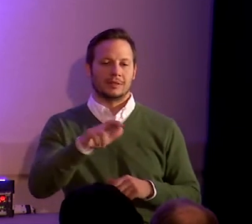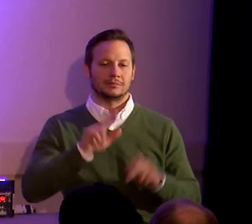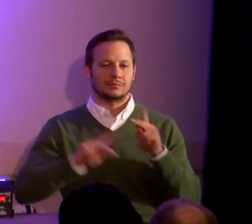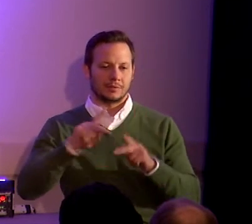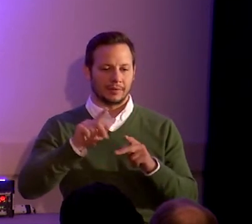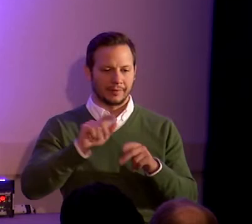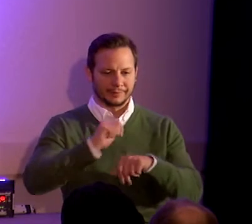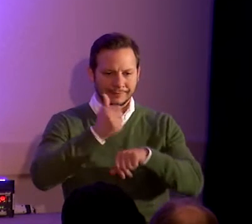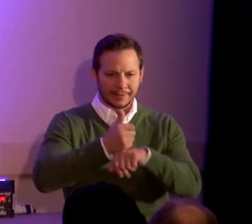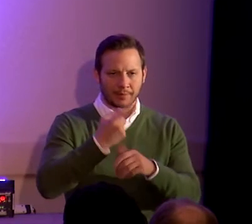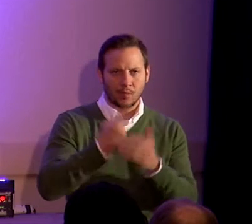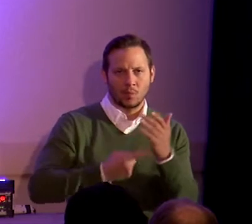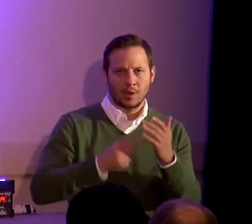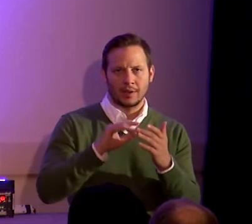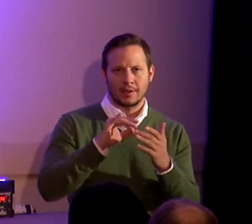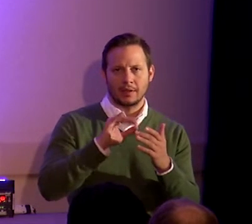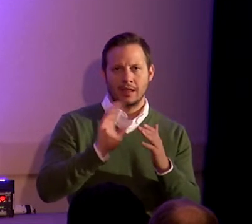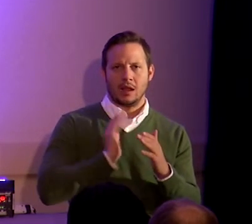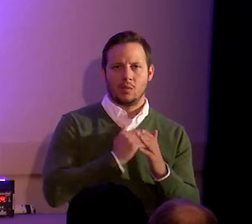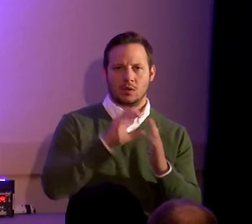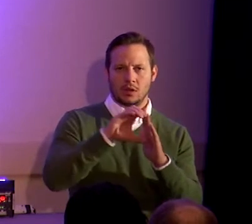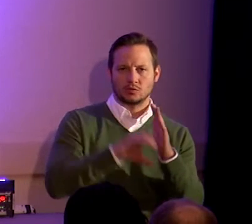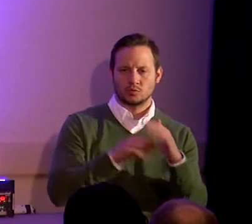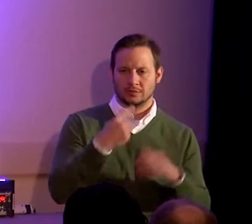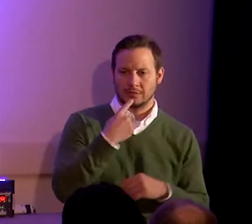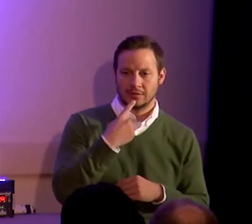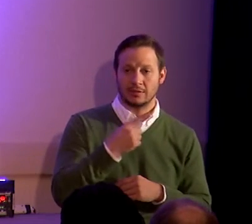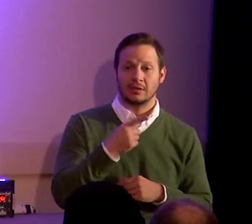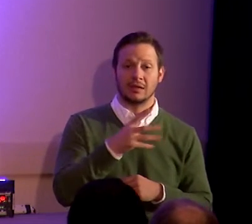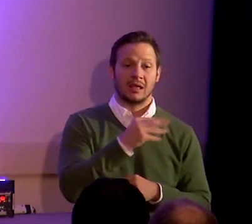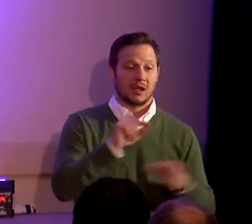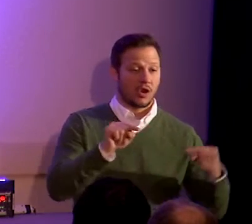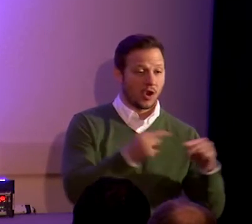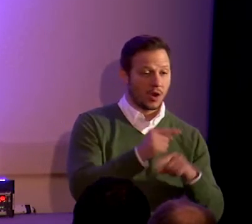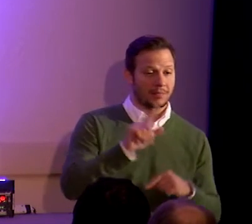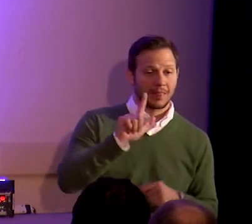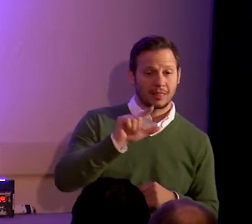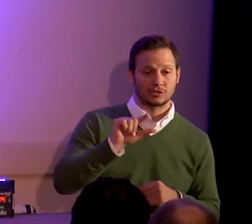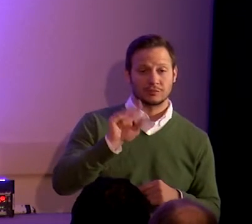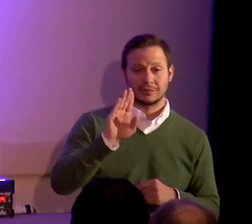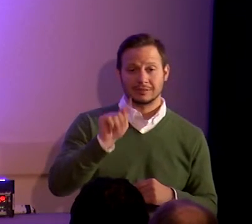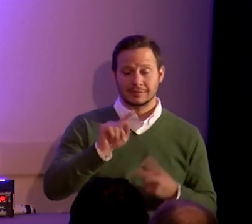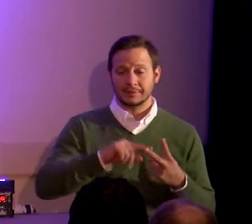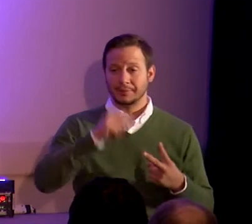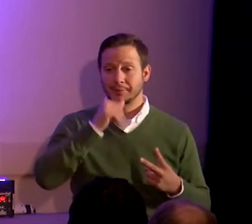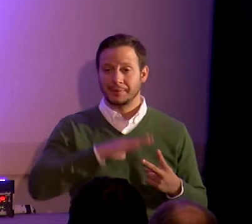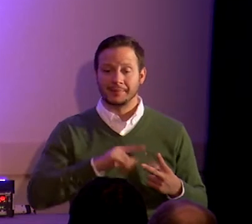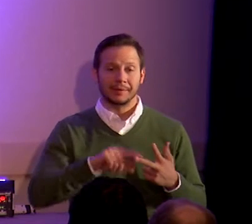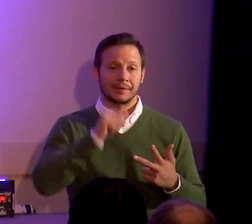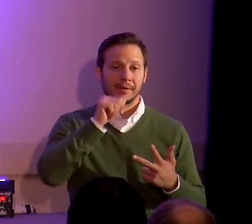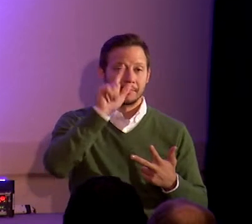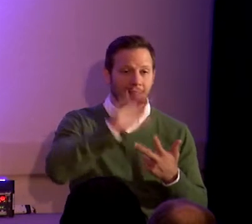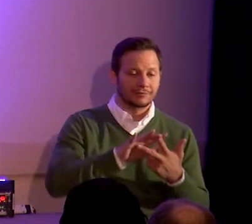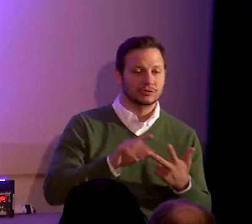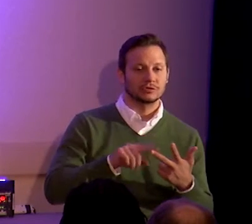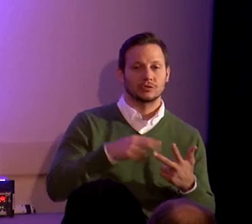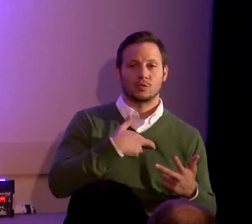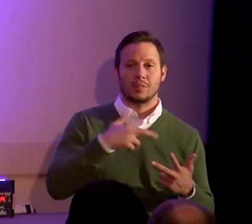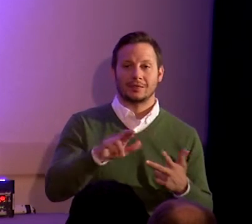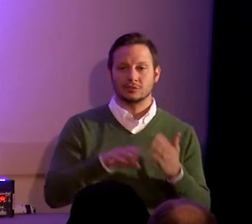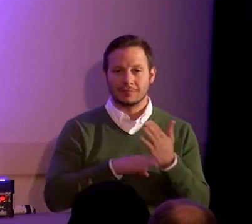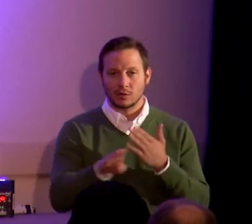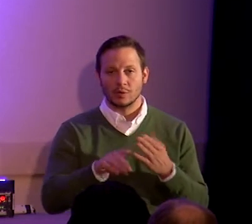in our Constitution, particularly when the harm to the LGBT community, to women, to non-believers, to religious minorities, to